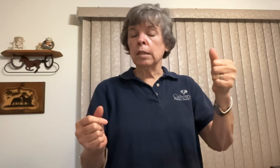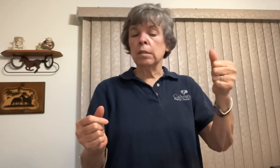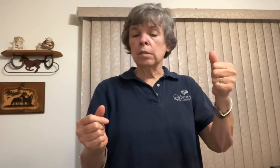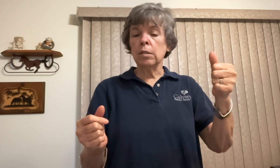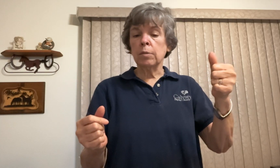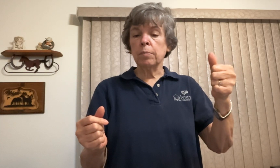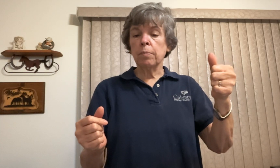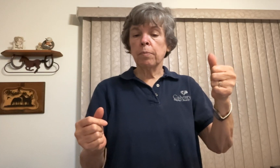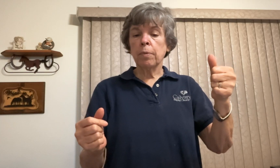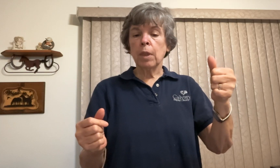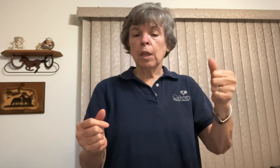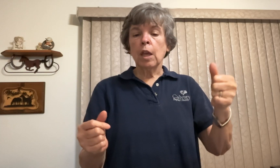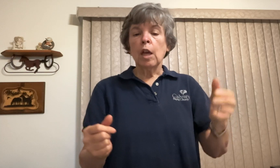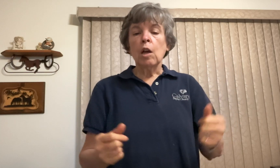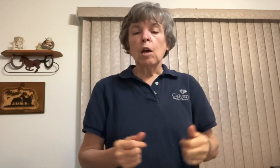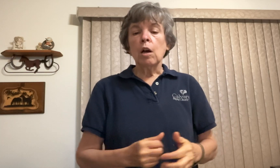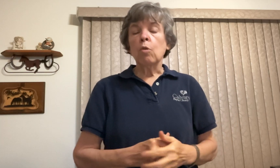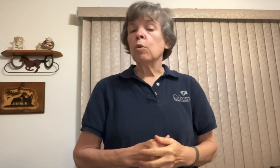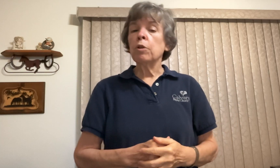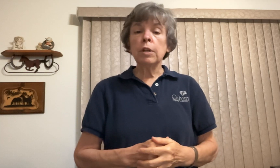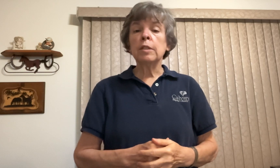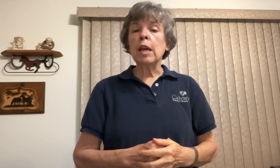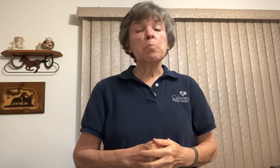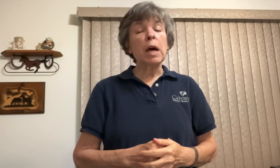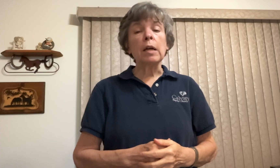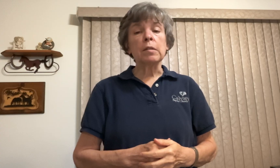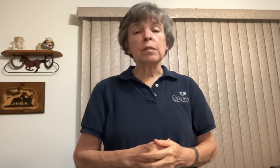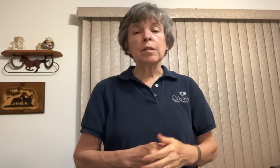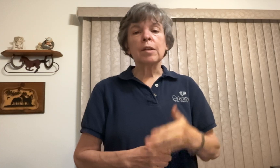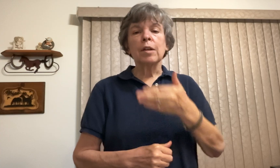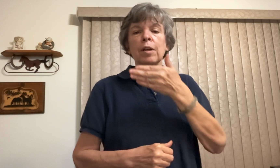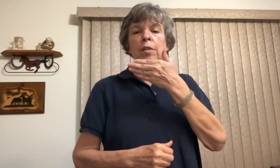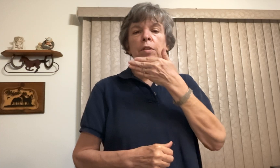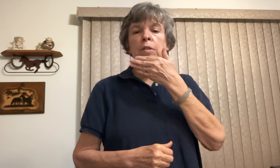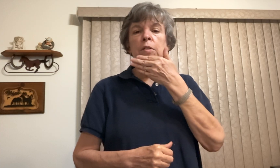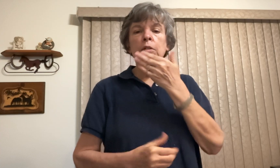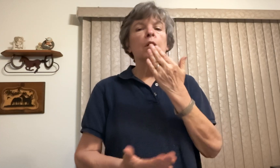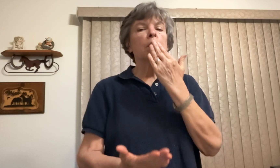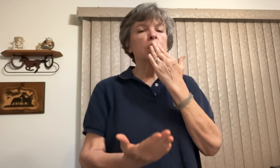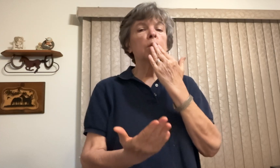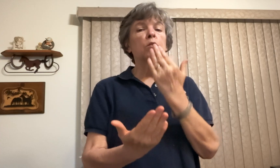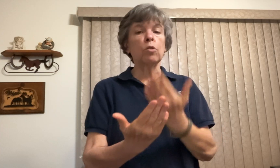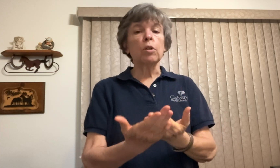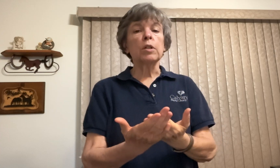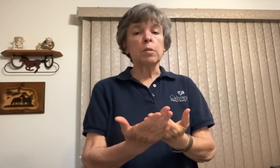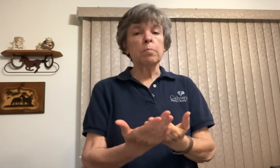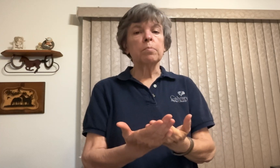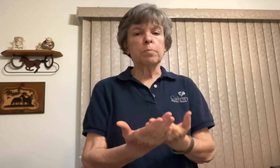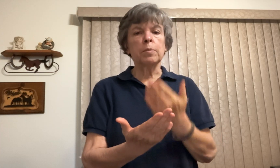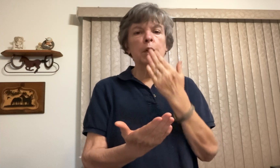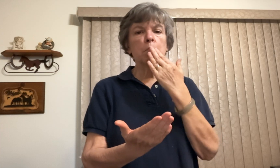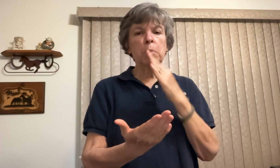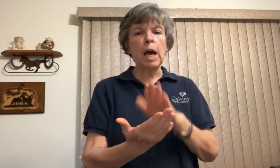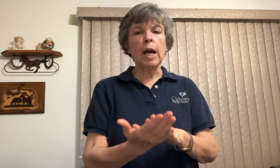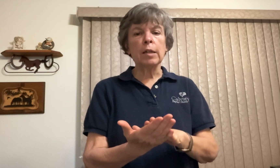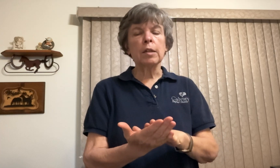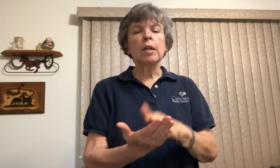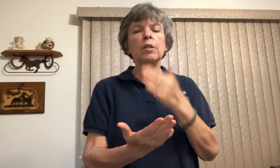greatest, or you could say best. This is good and bad. So you